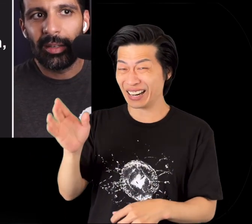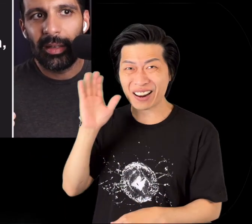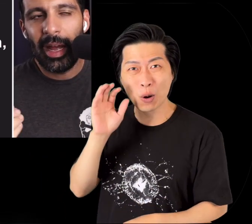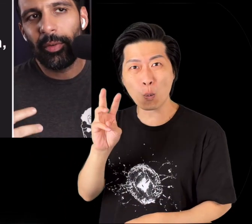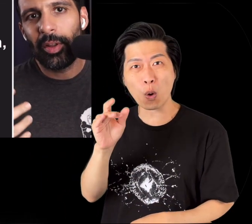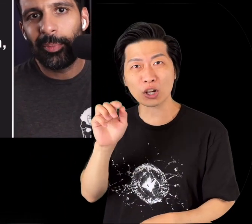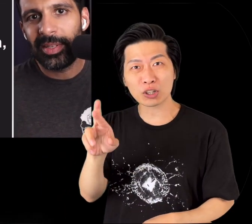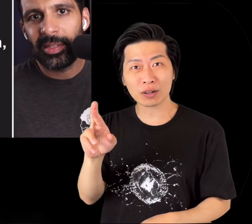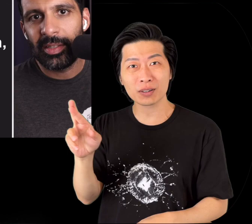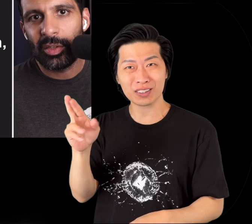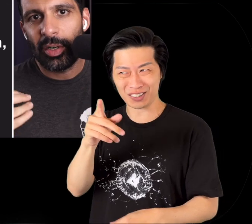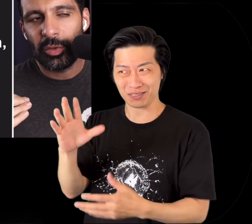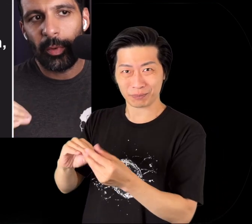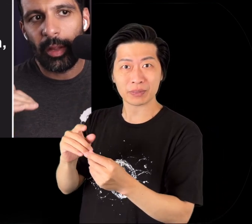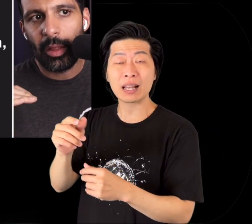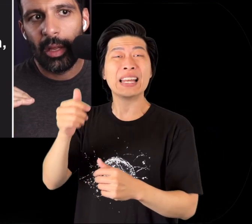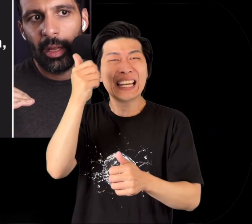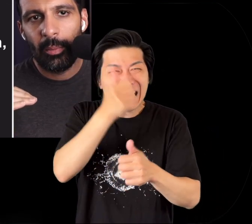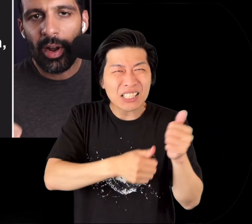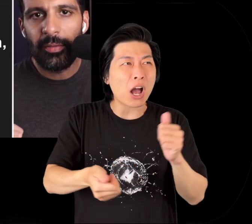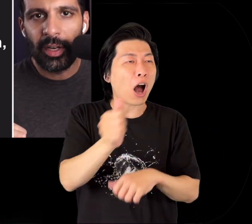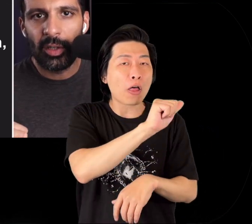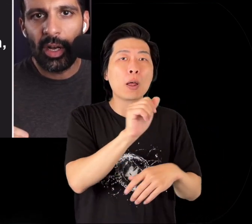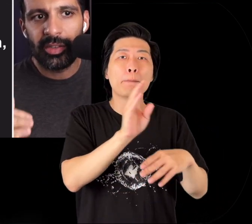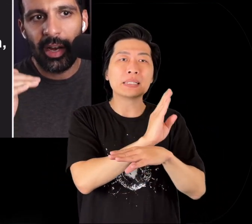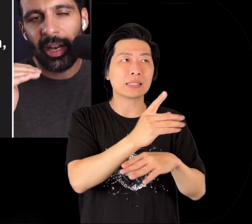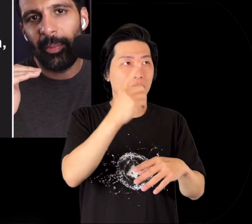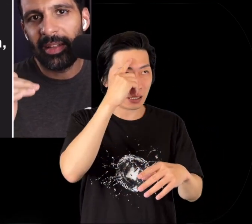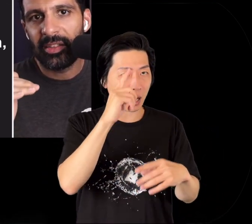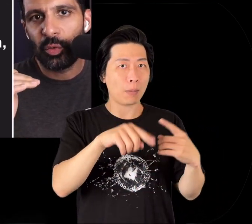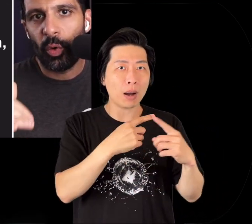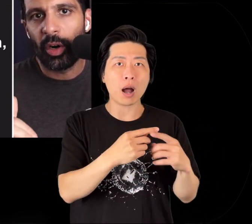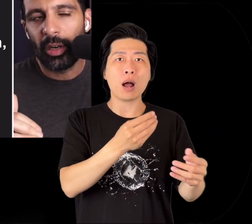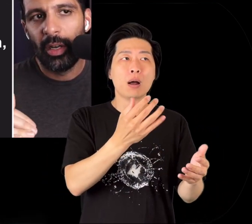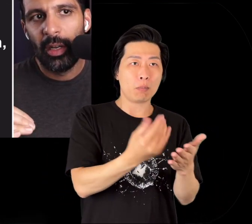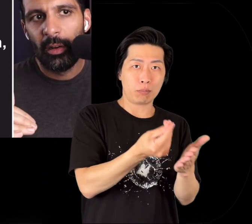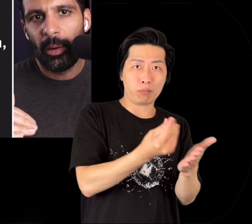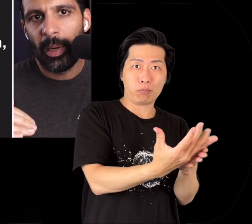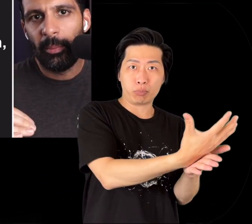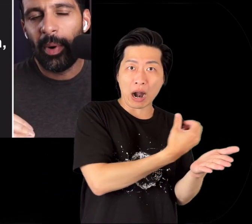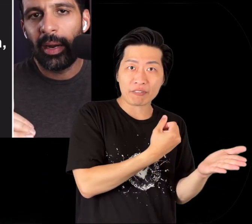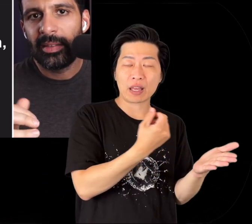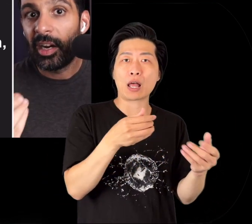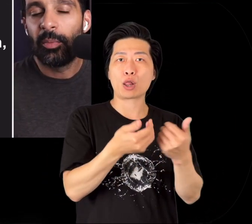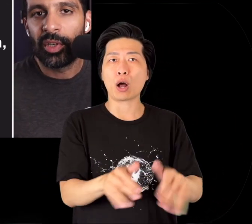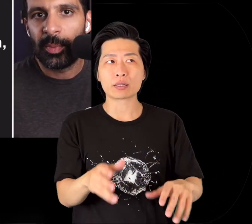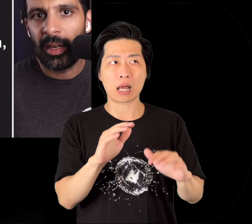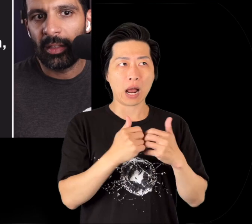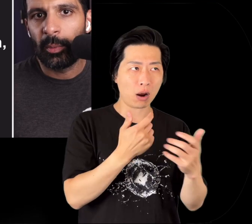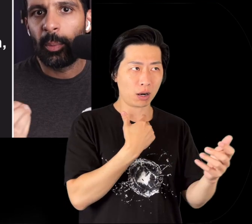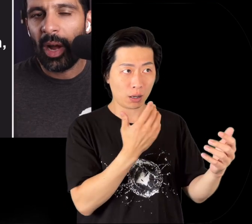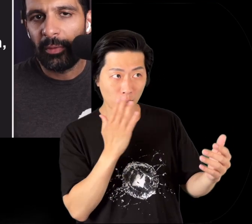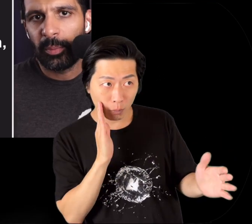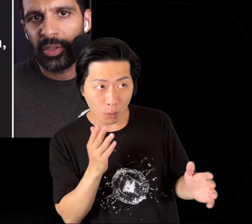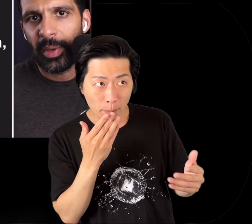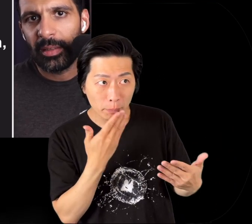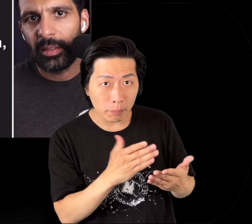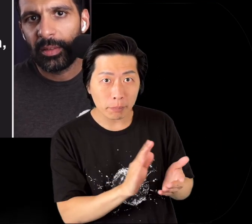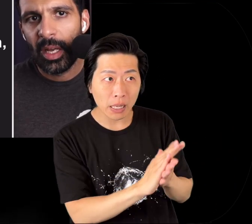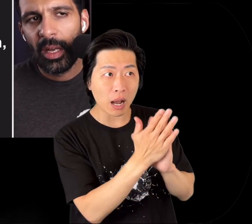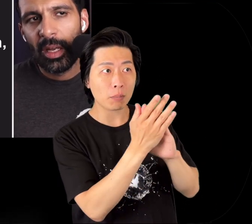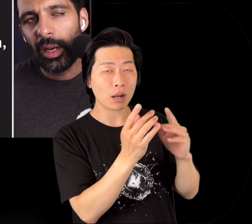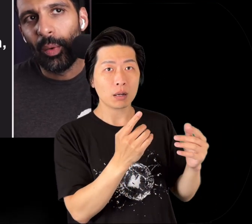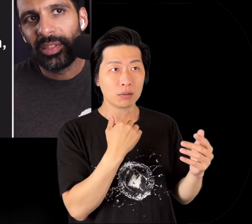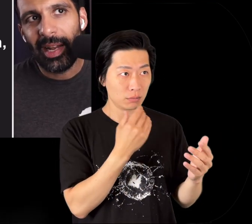right here. Every other business starts with profit and loss. How can I make this work from a monetary perspective, from a profit